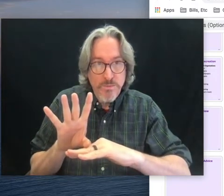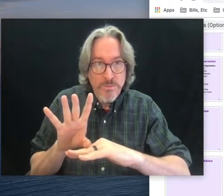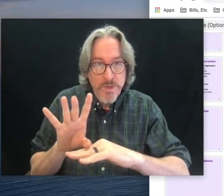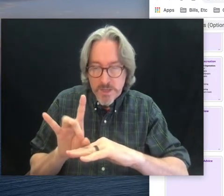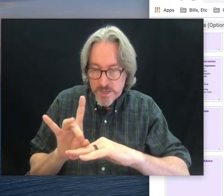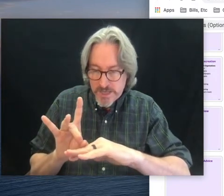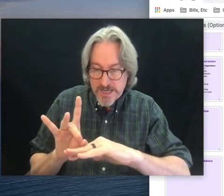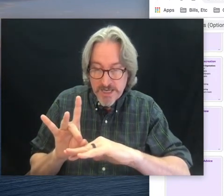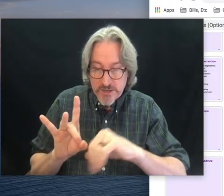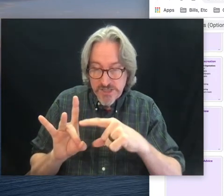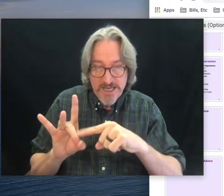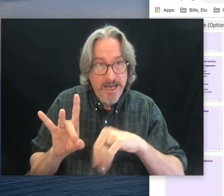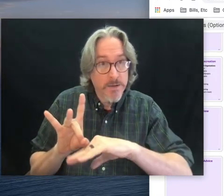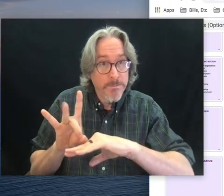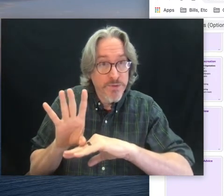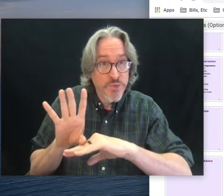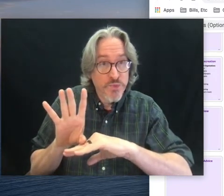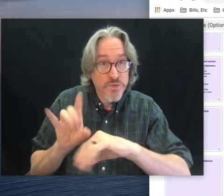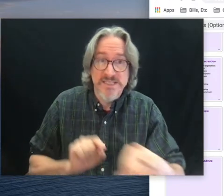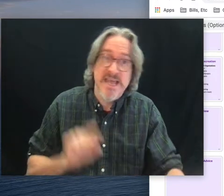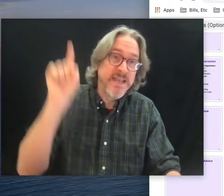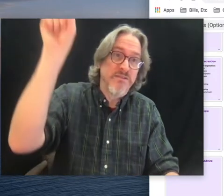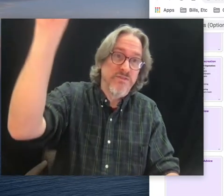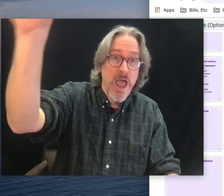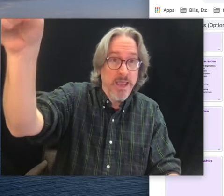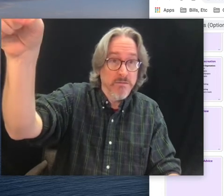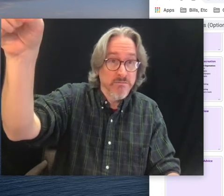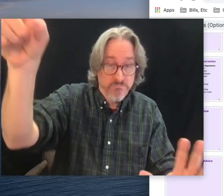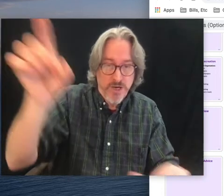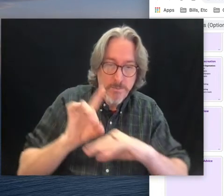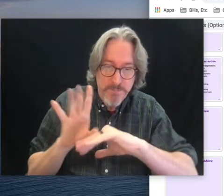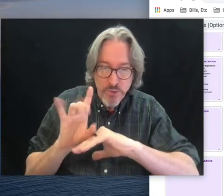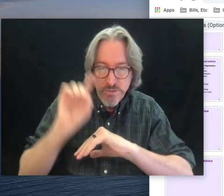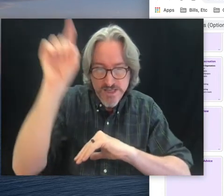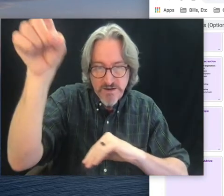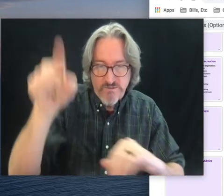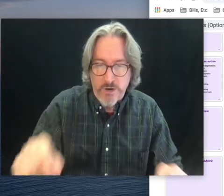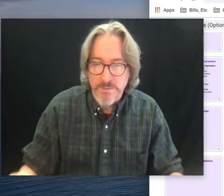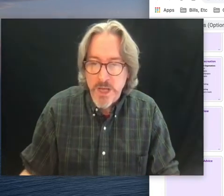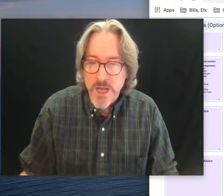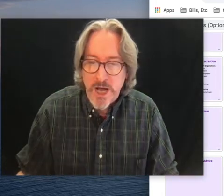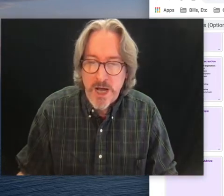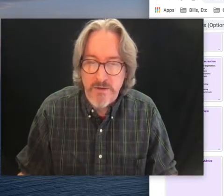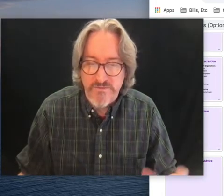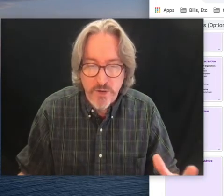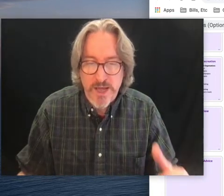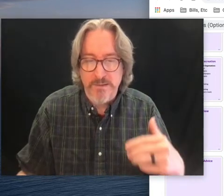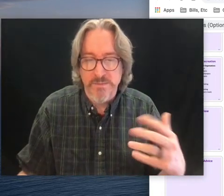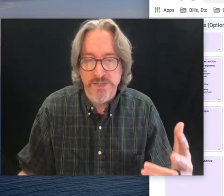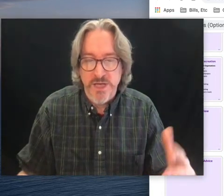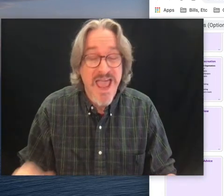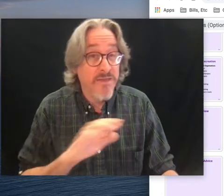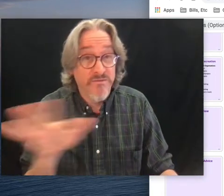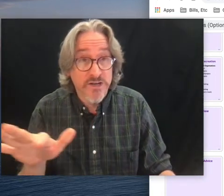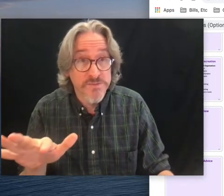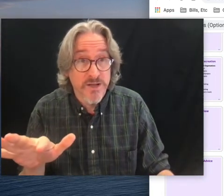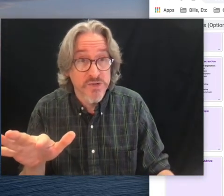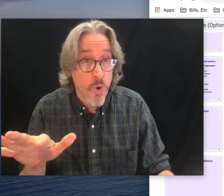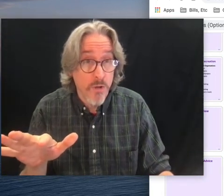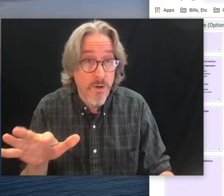boom, like here's the kick, sending it flying, right? Send it far. Video games, and